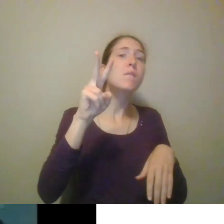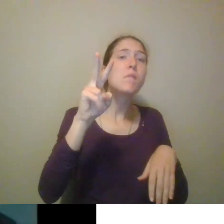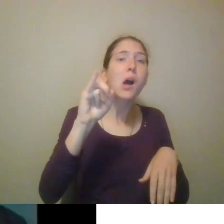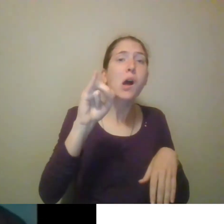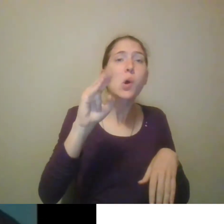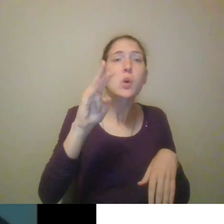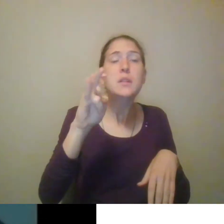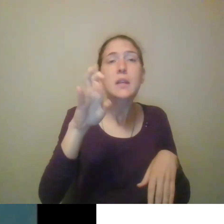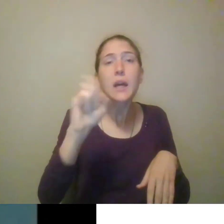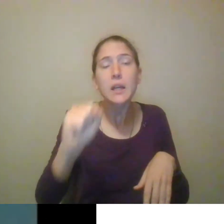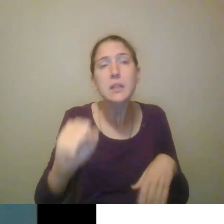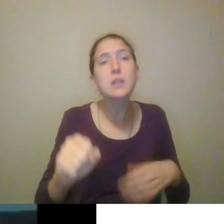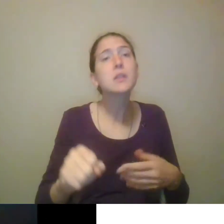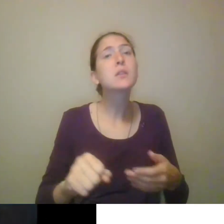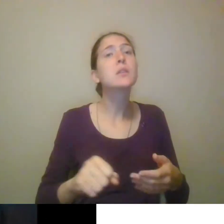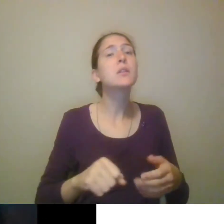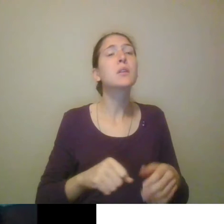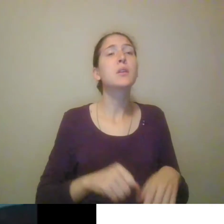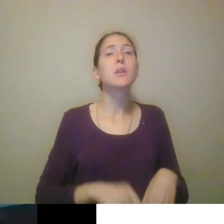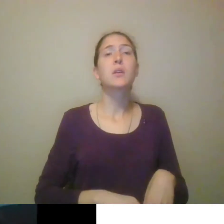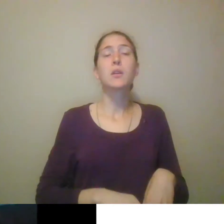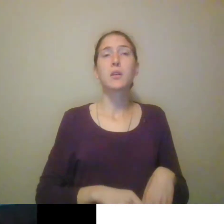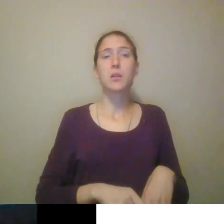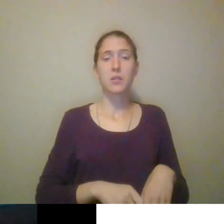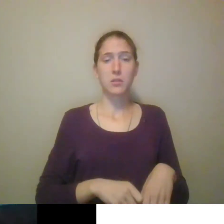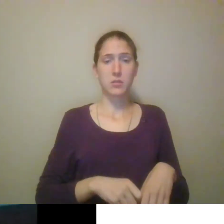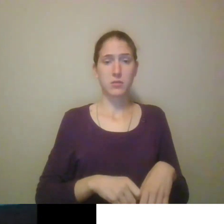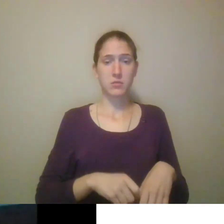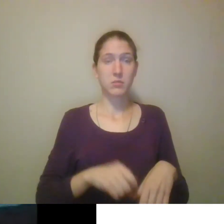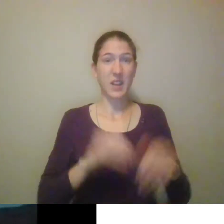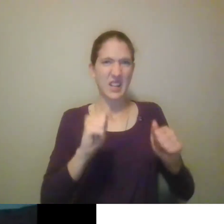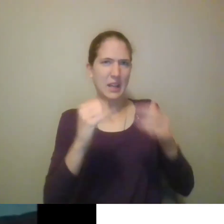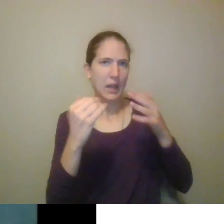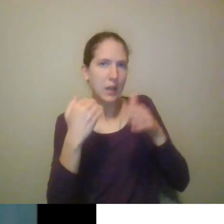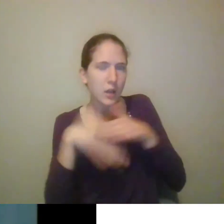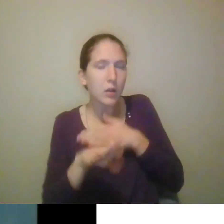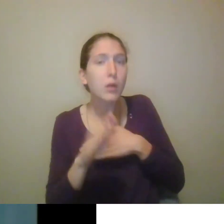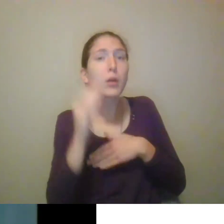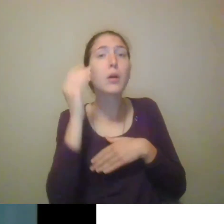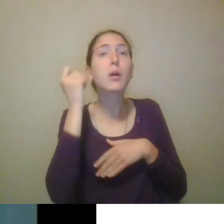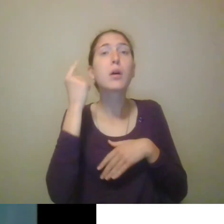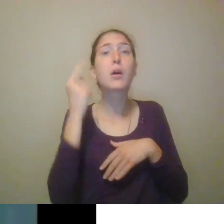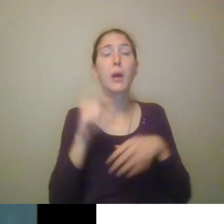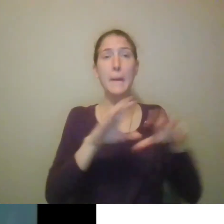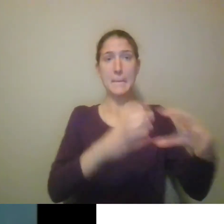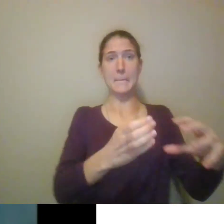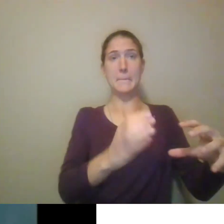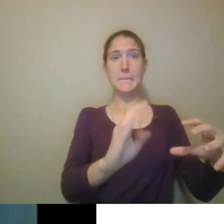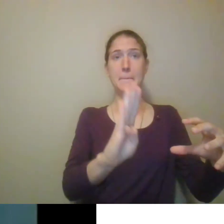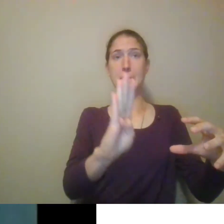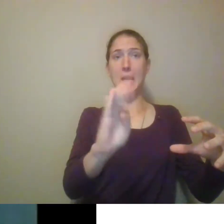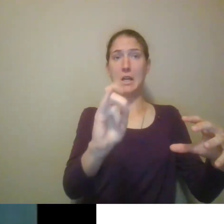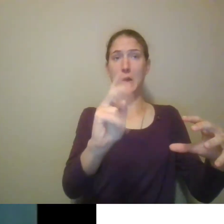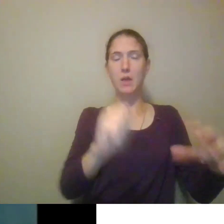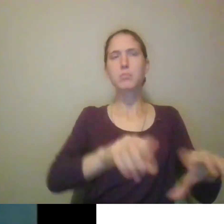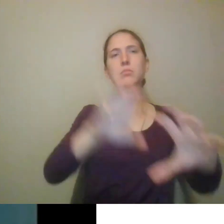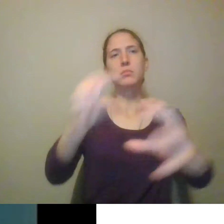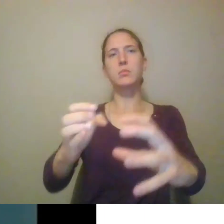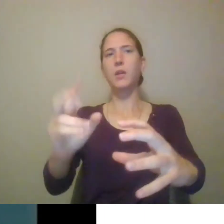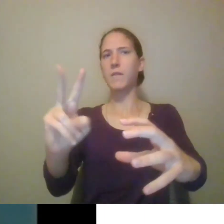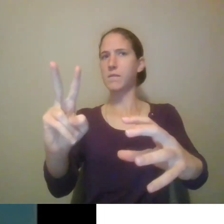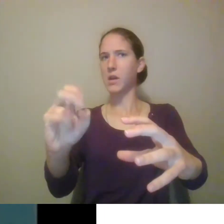All right, when we look at a virus doesn't even bother going through a pore in the cell membrane. A virus will make its own